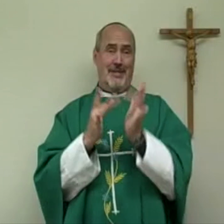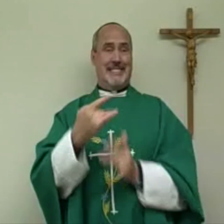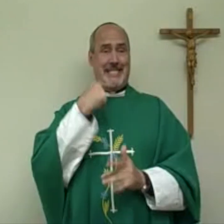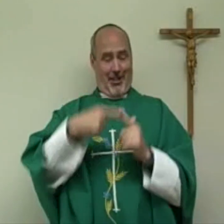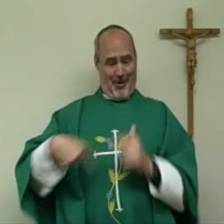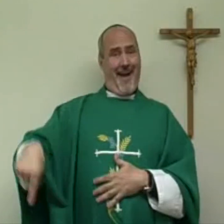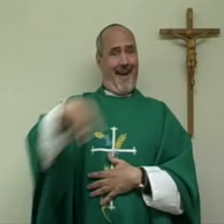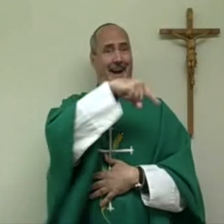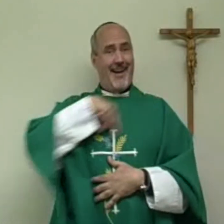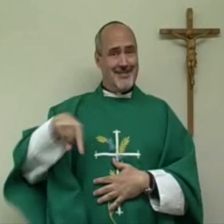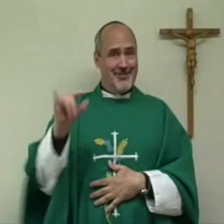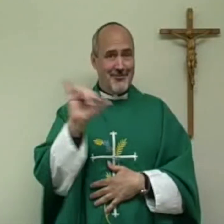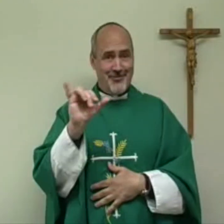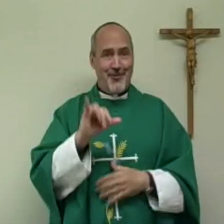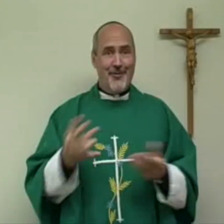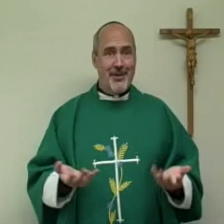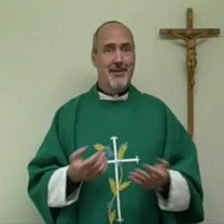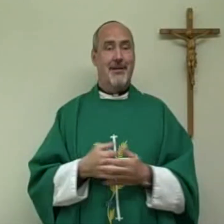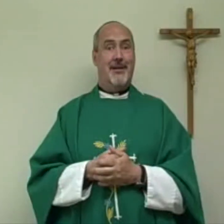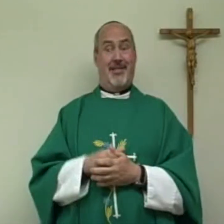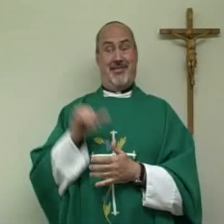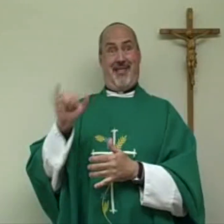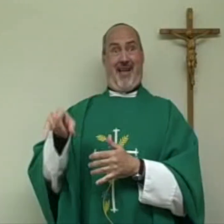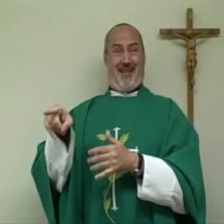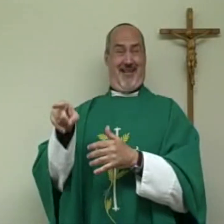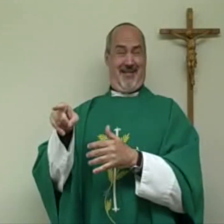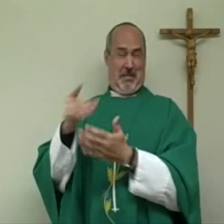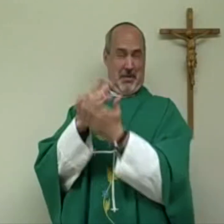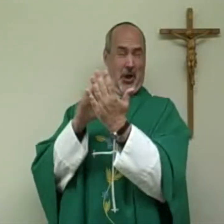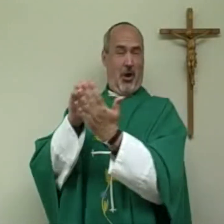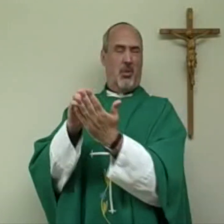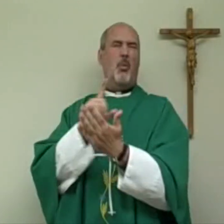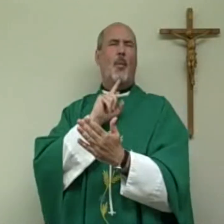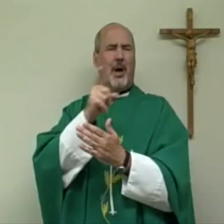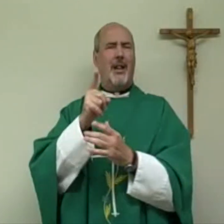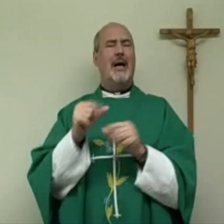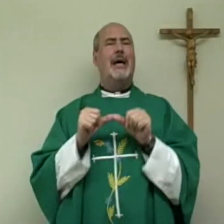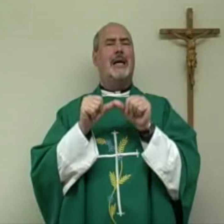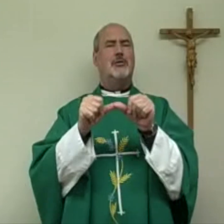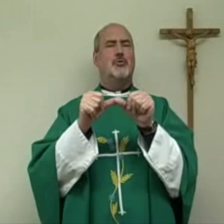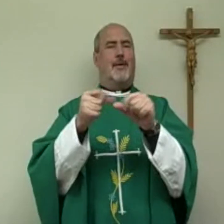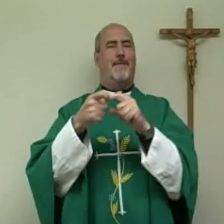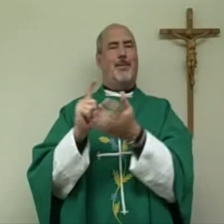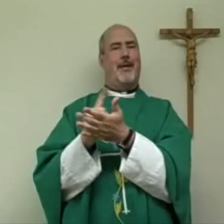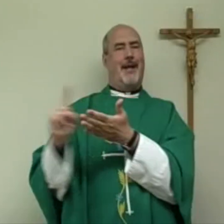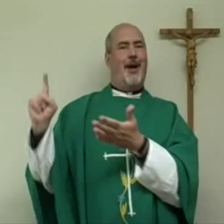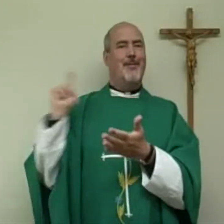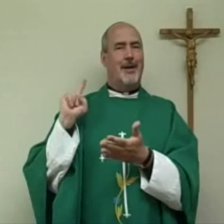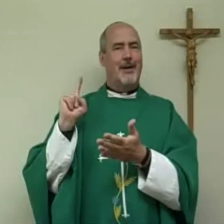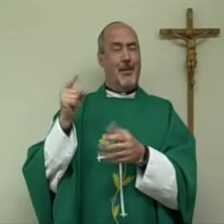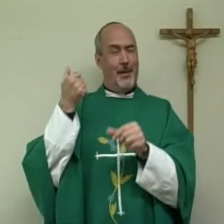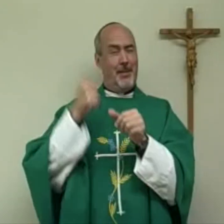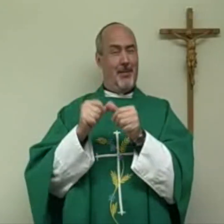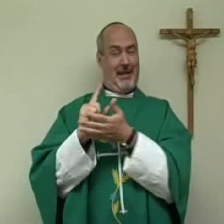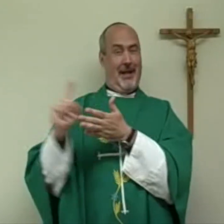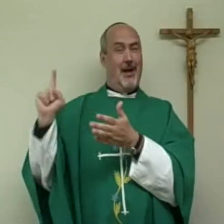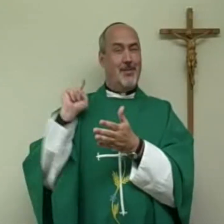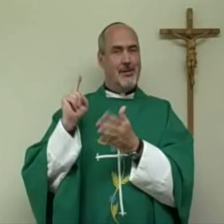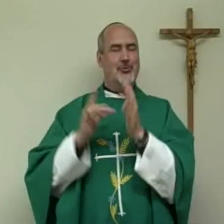And really, that gospel also is meant for us too. Part of that comes from what